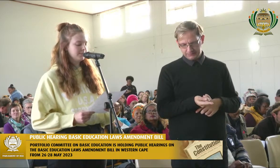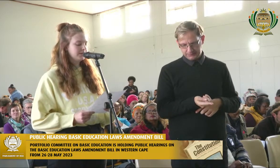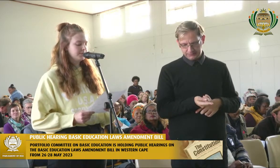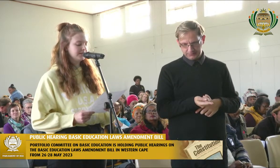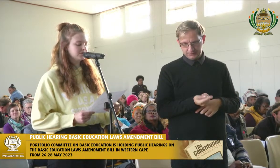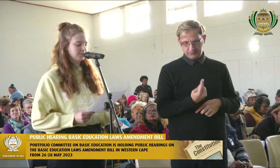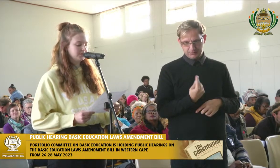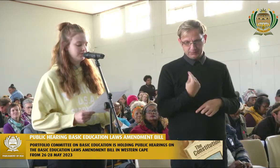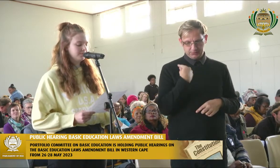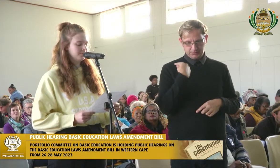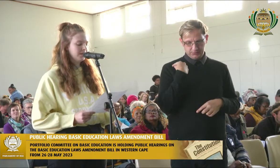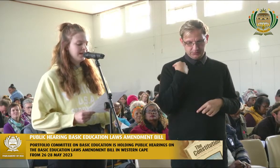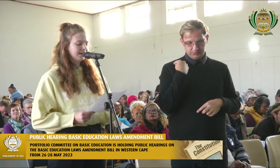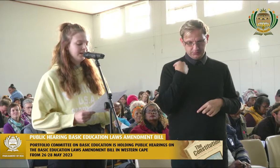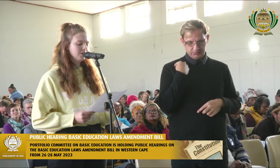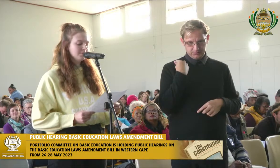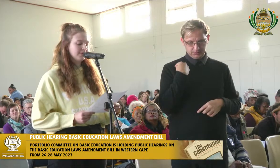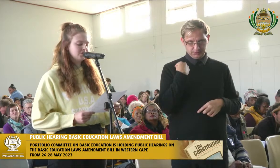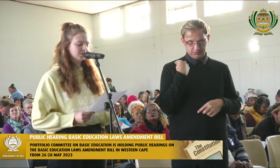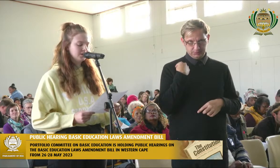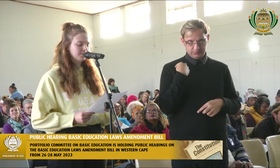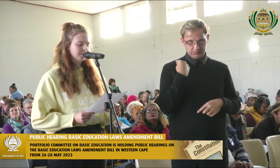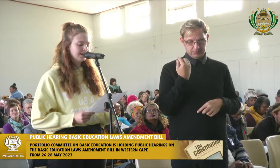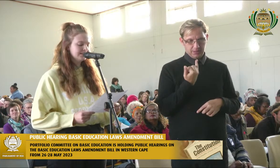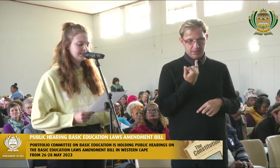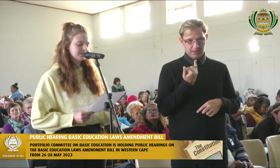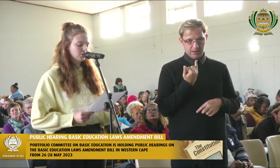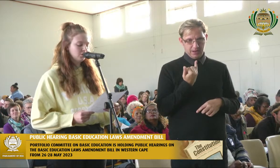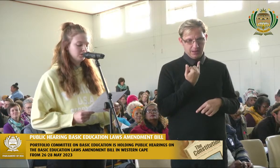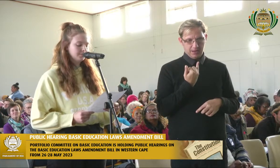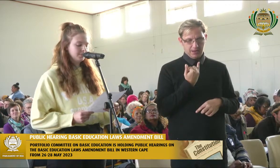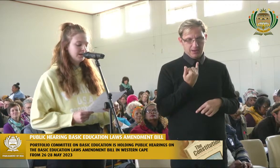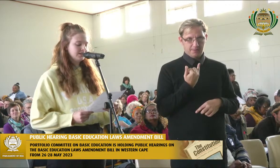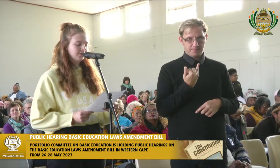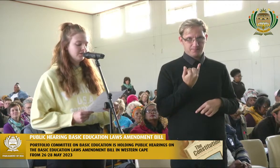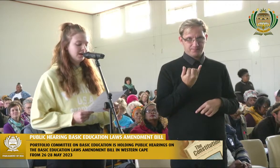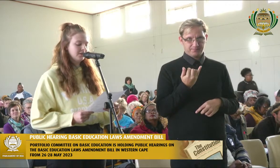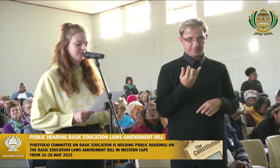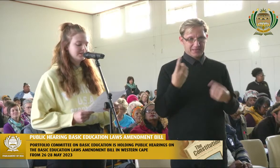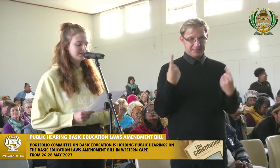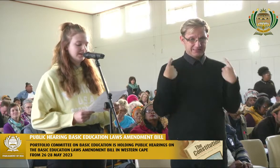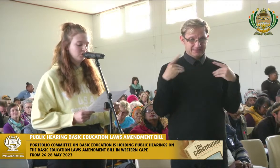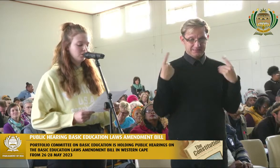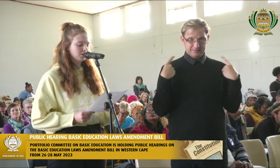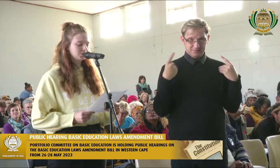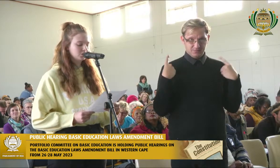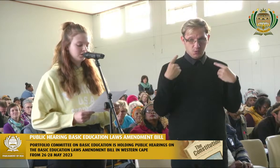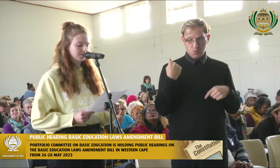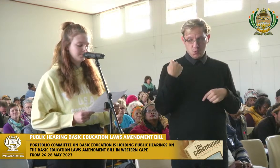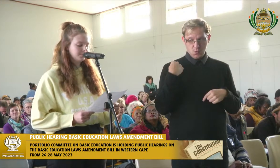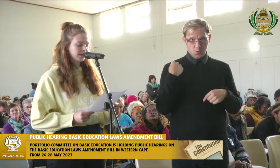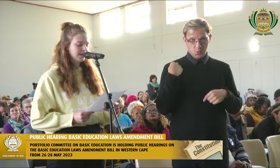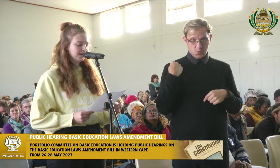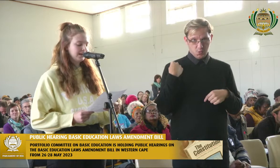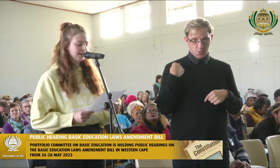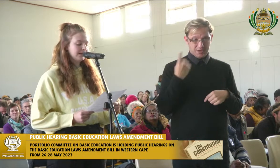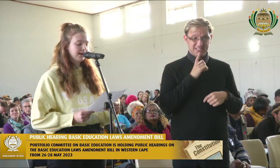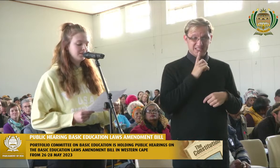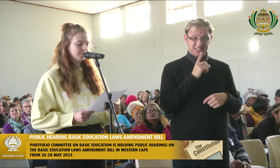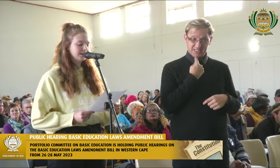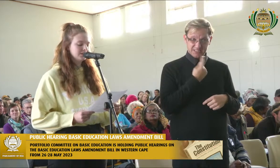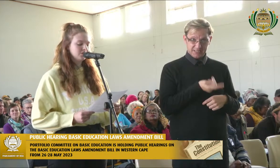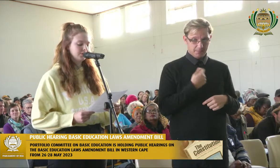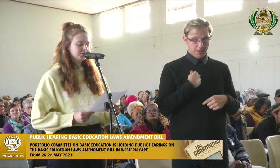shoulder telling me to be disruptive. Can you imagine a six-year-old terrified of this devil on her shoulder,